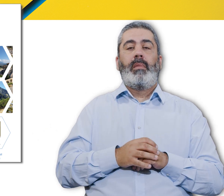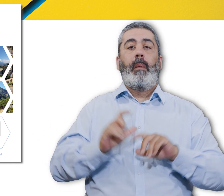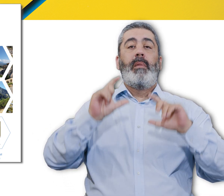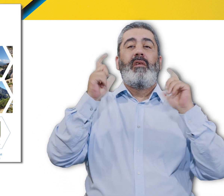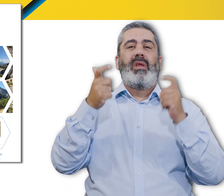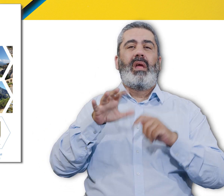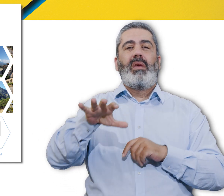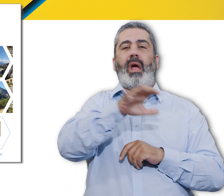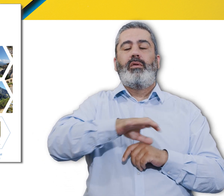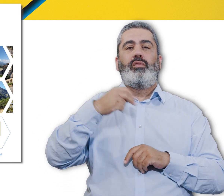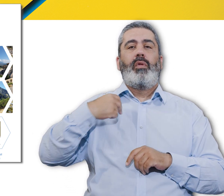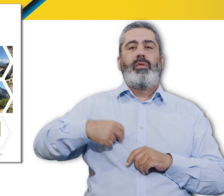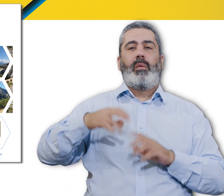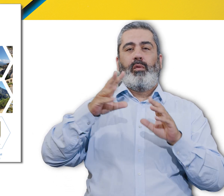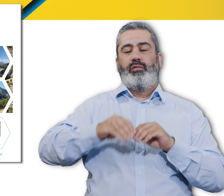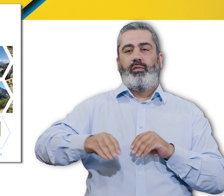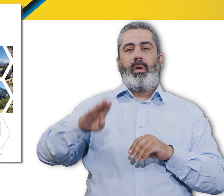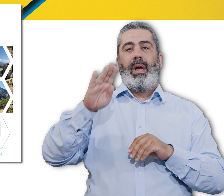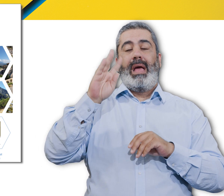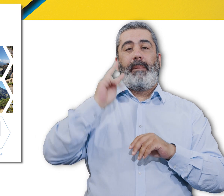US Westside.